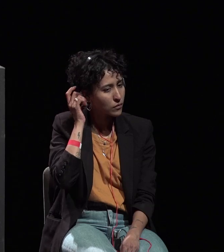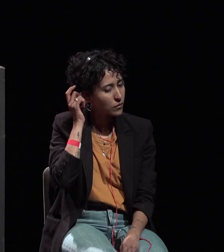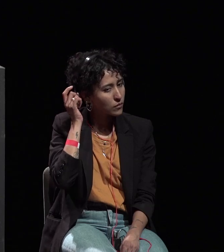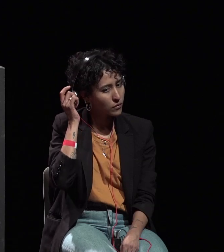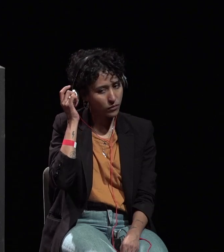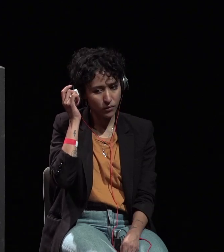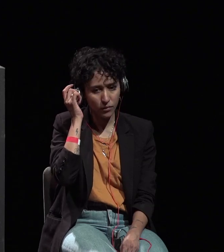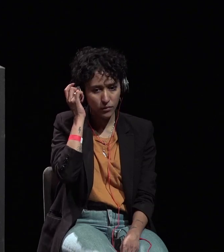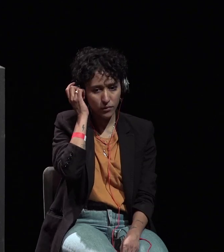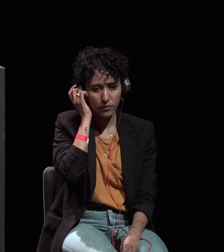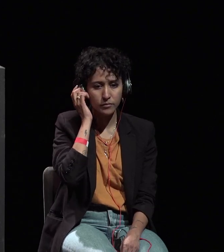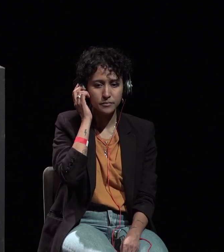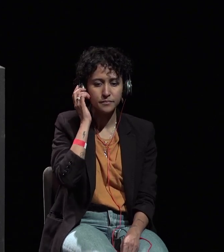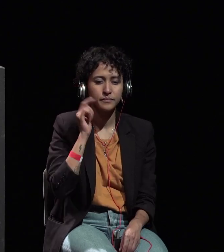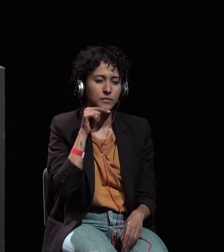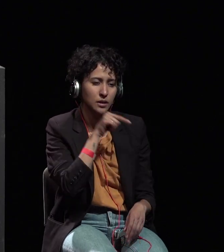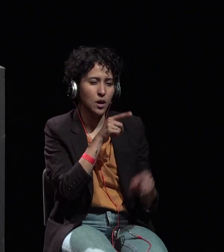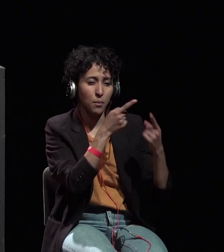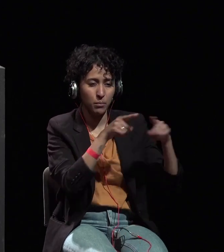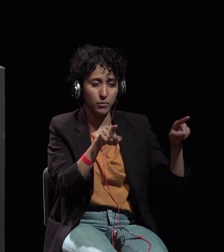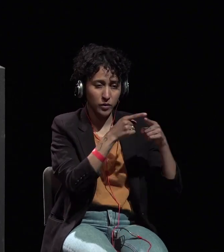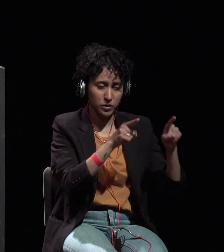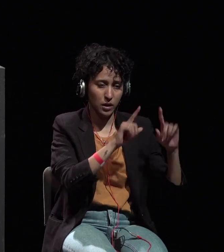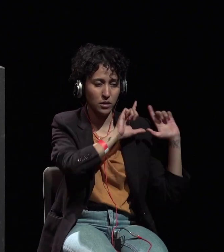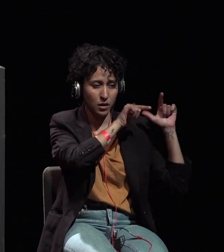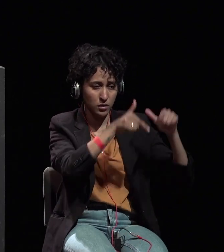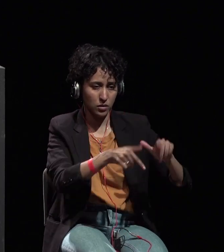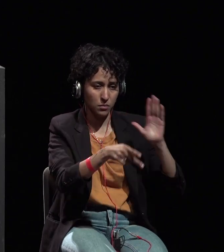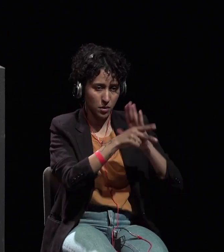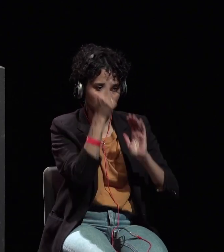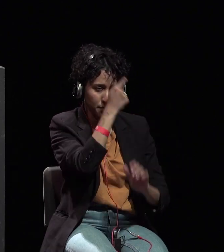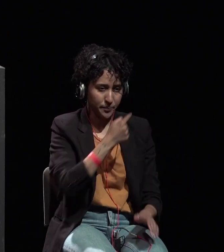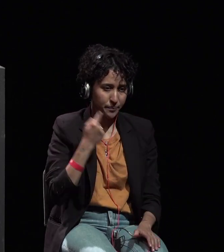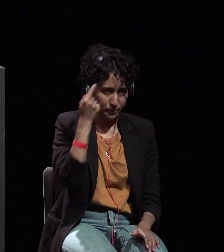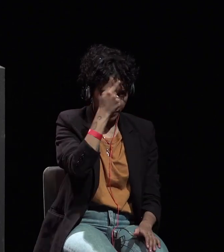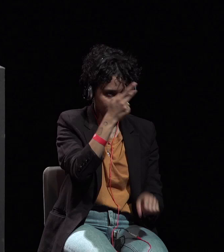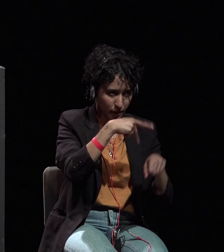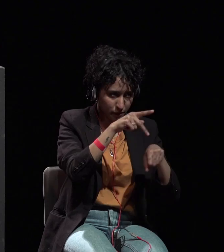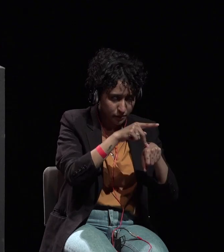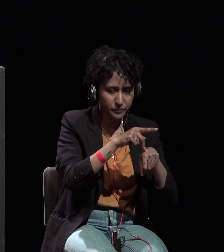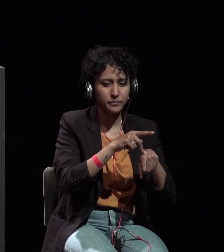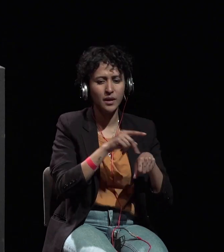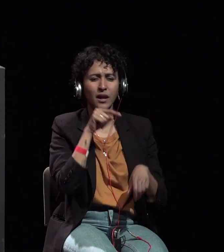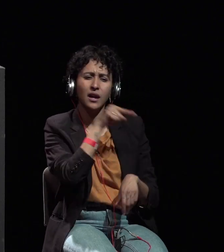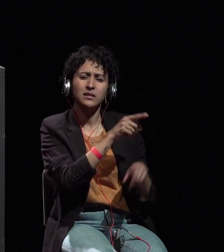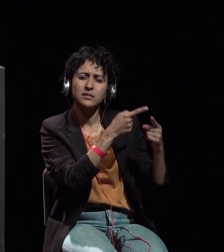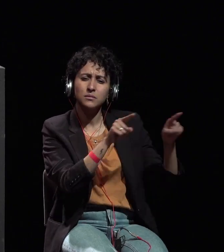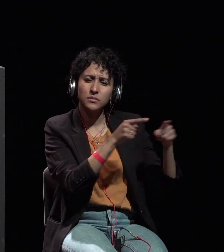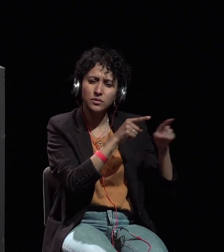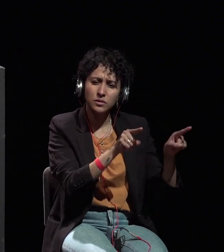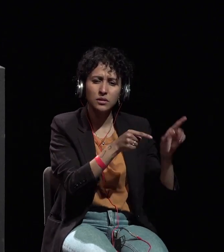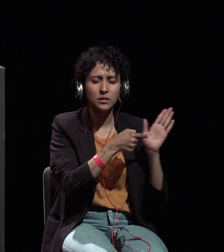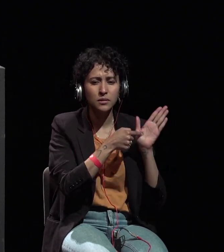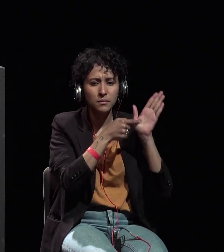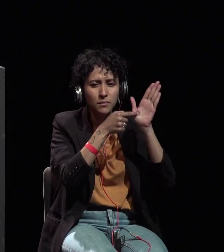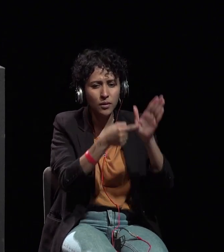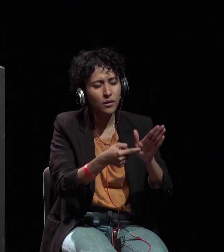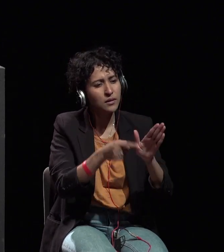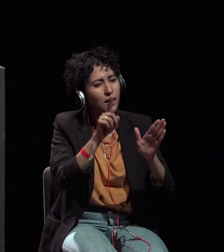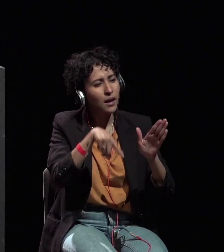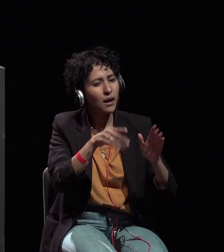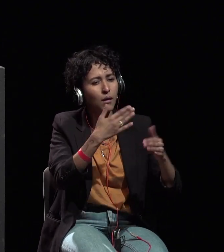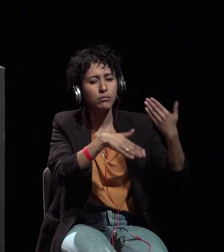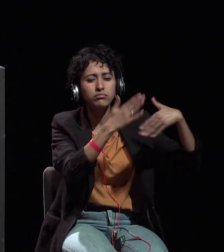In it, he calls upon his ancestors and gods to awaken, speak, and once again set out across the ocean, referencing both the journey